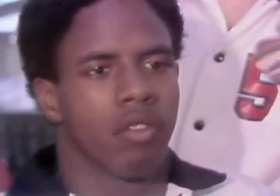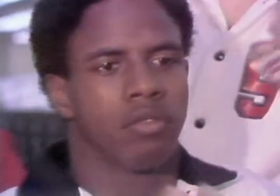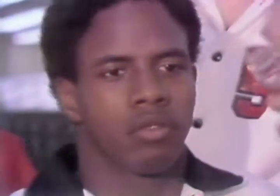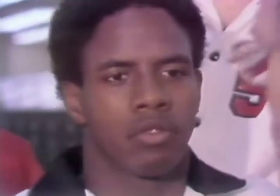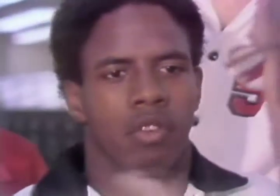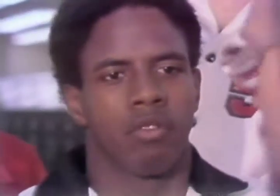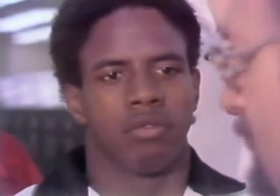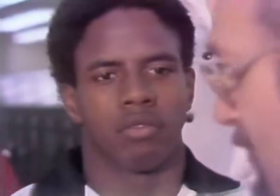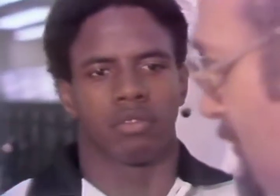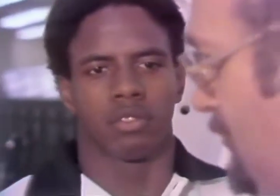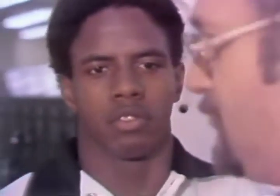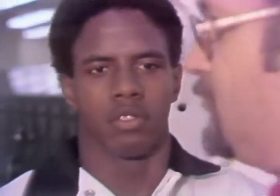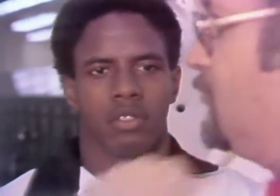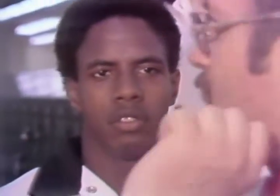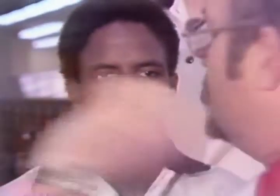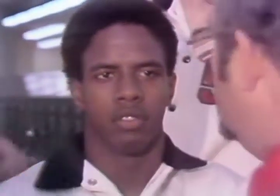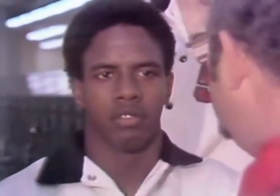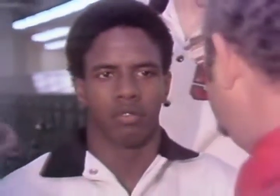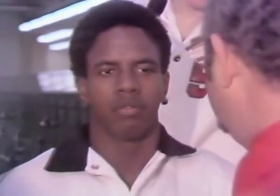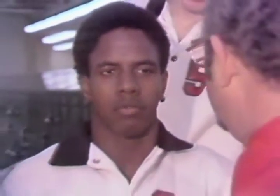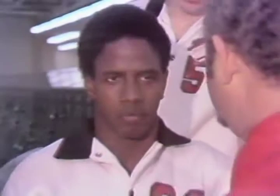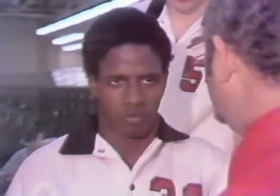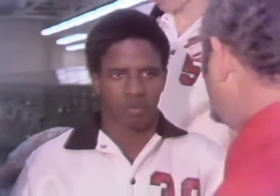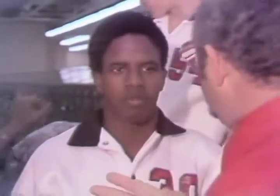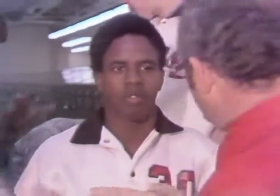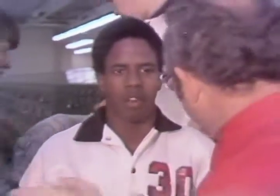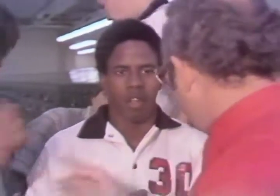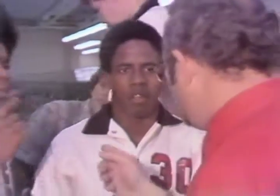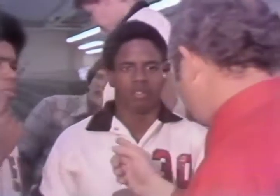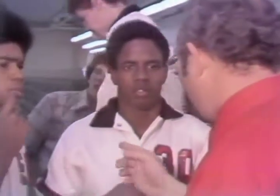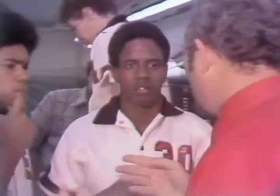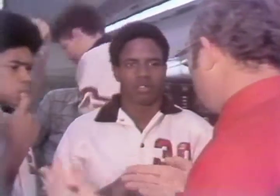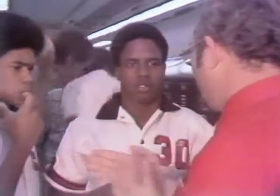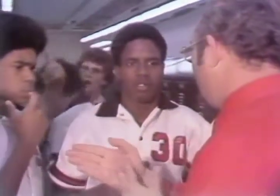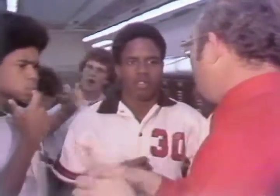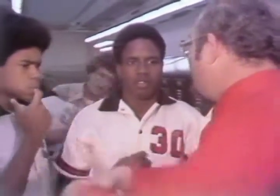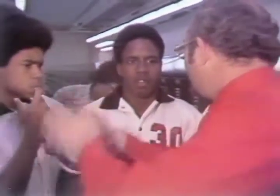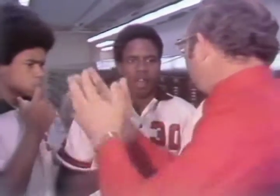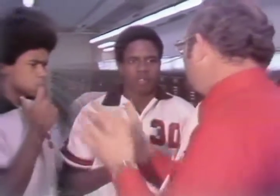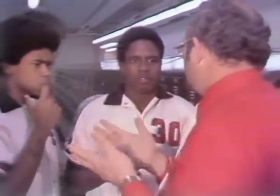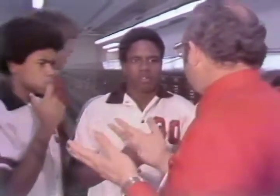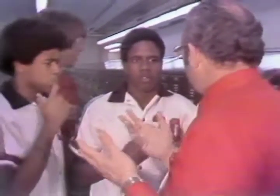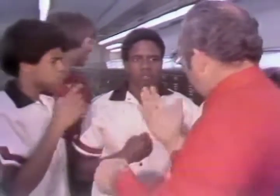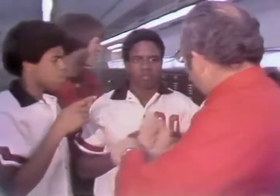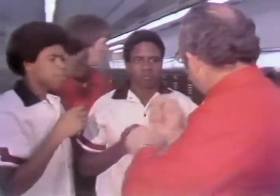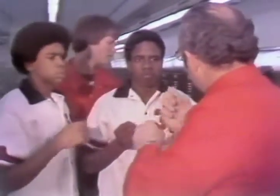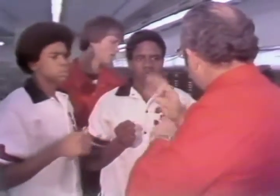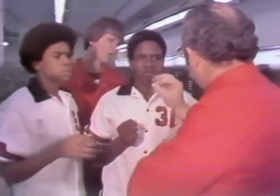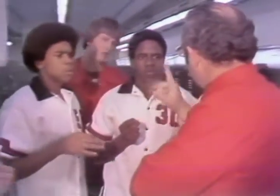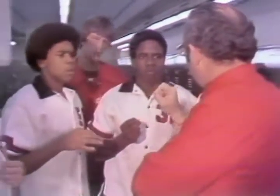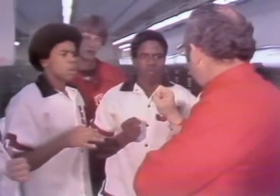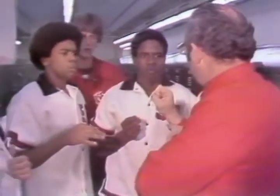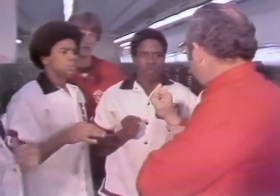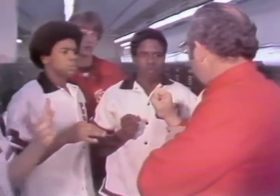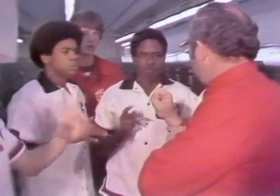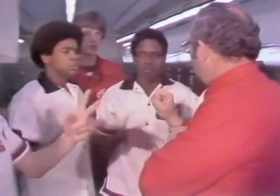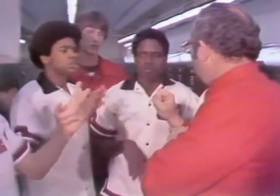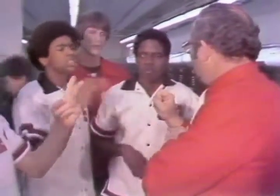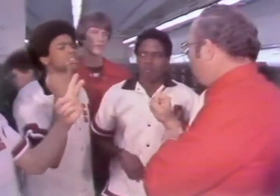Riverside. The coach, Seymour Bernstein. A few weeks ago, they made it to the finals in the first annual